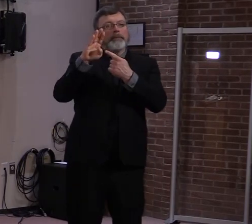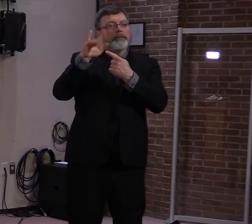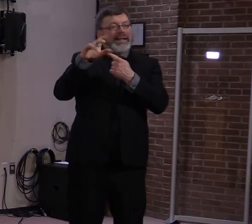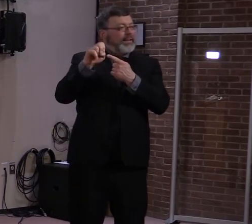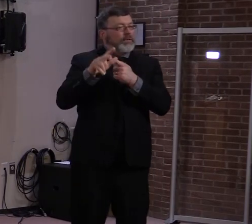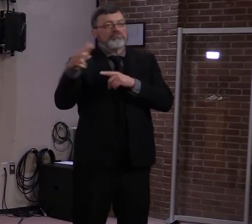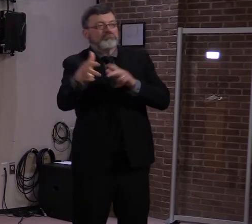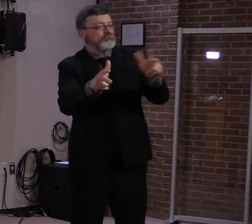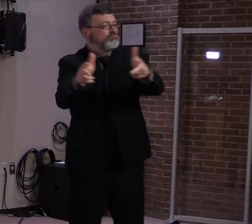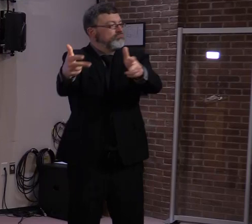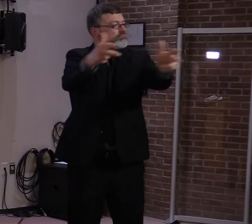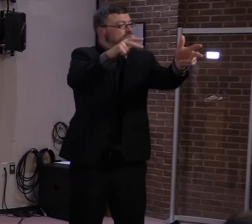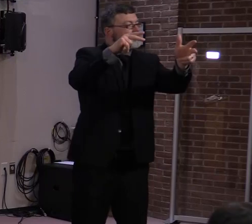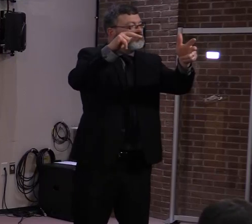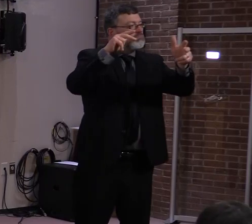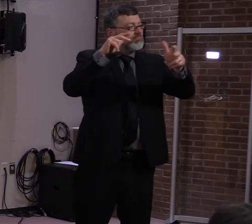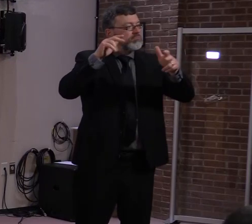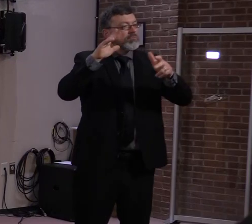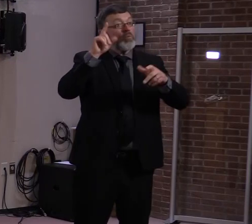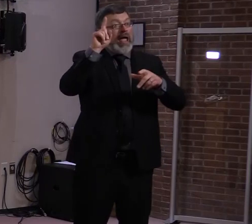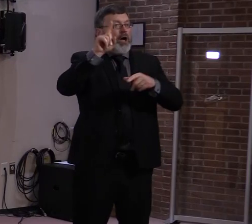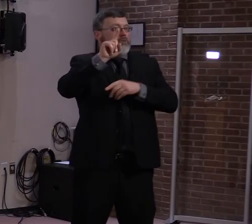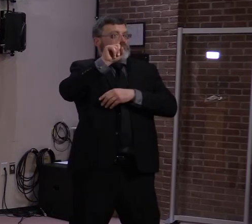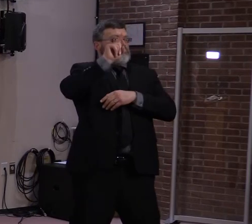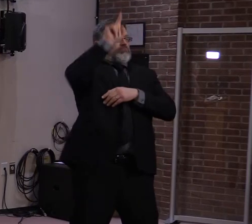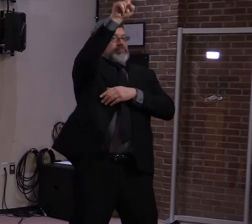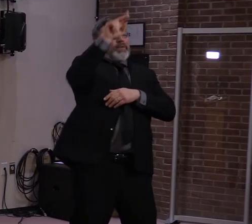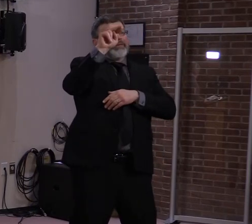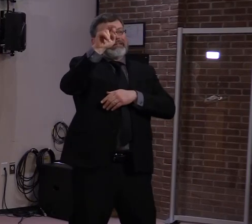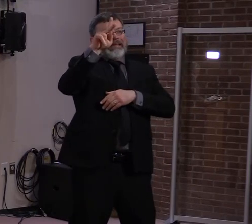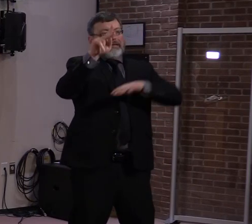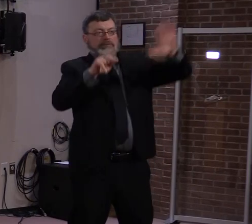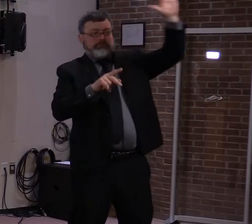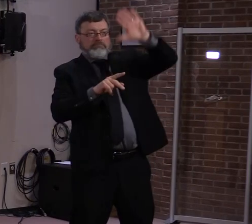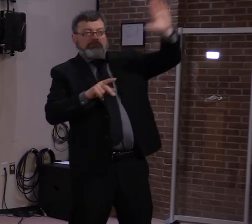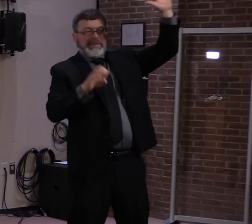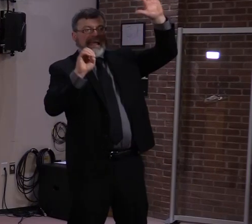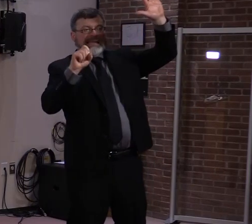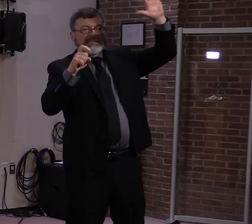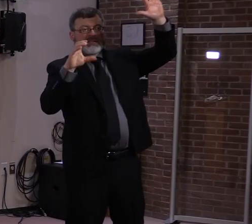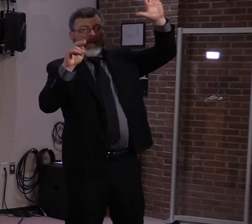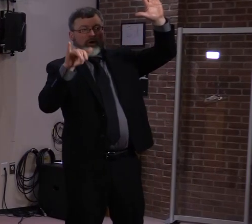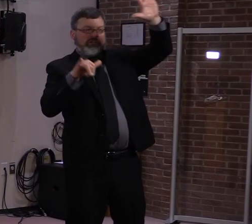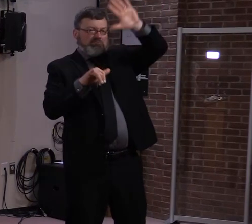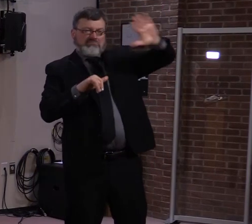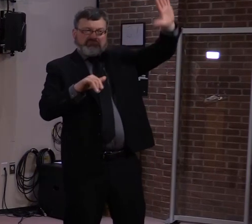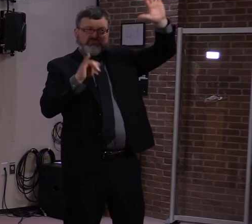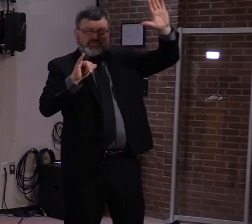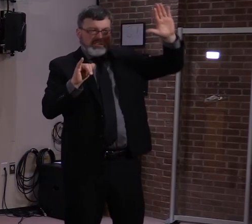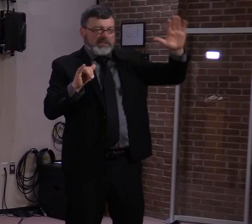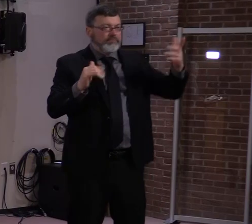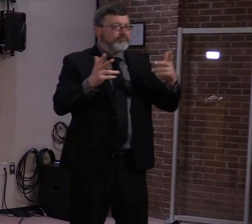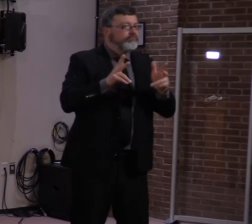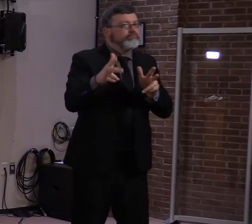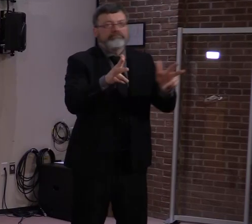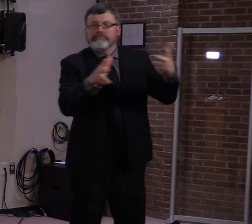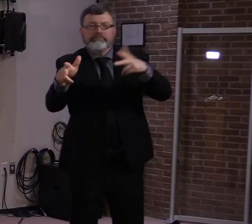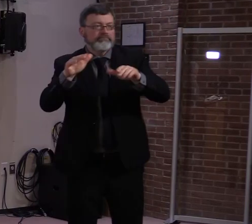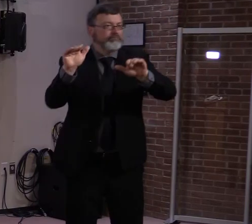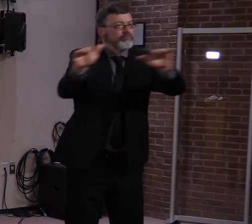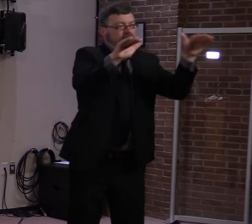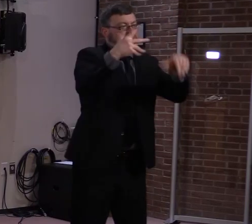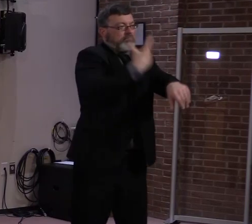As I mentioned, we're on various sites on college campuses. And we're also looking at the